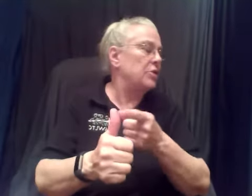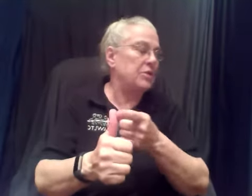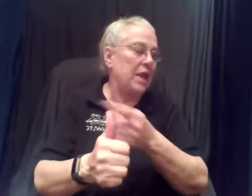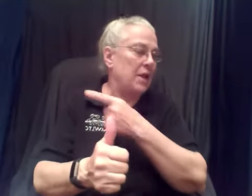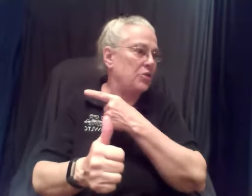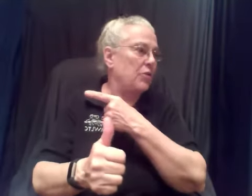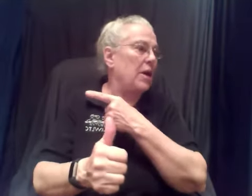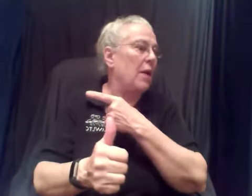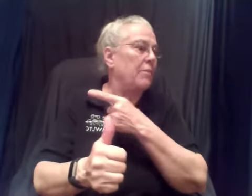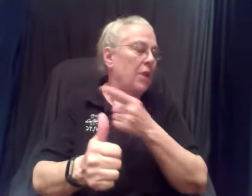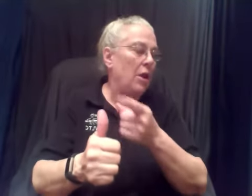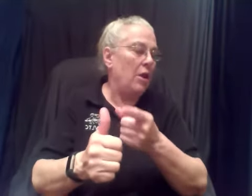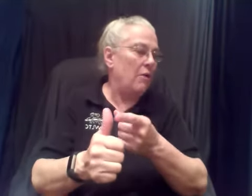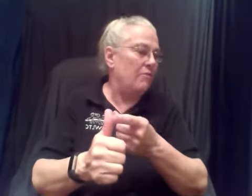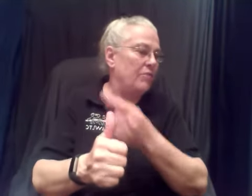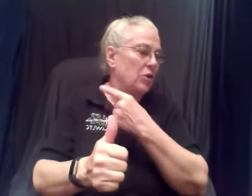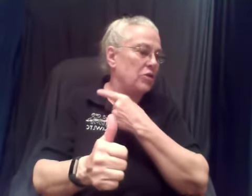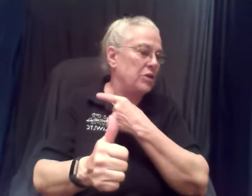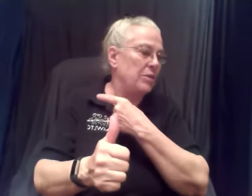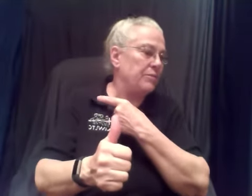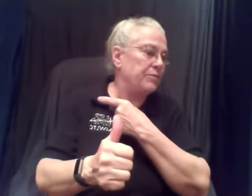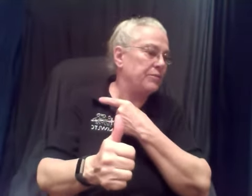it straight up. First.